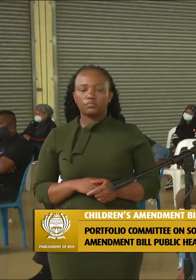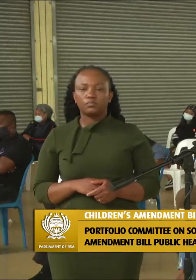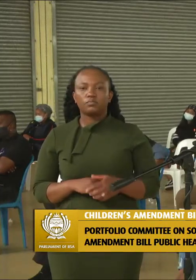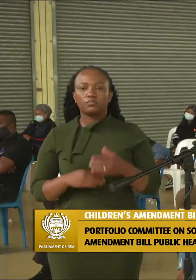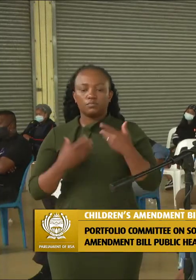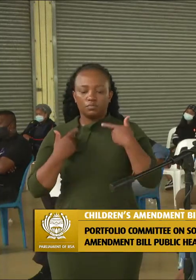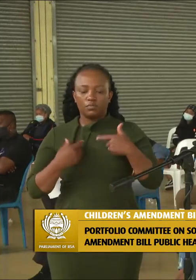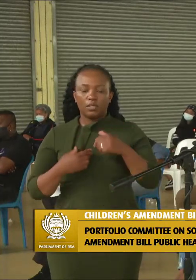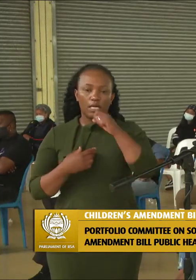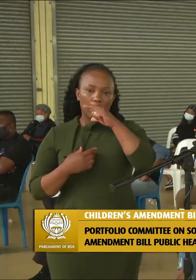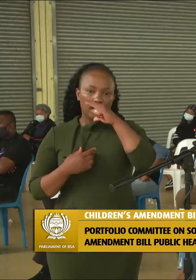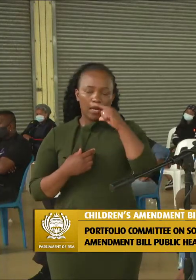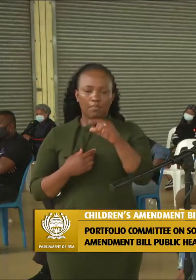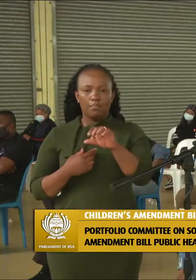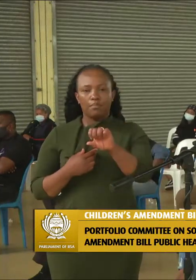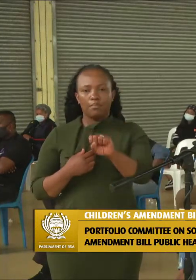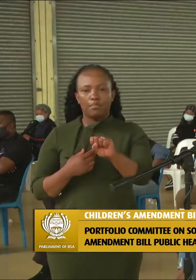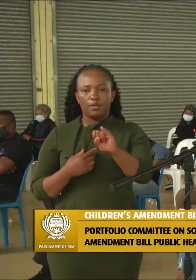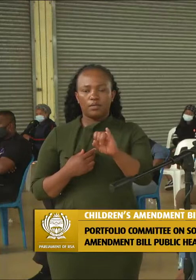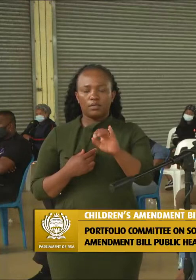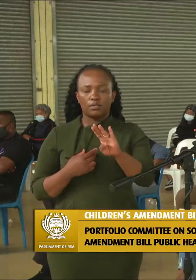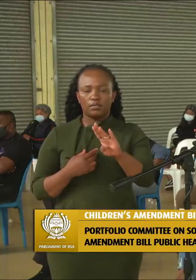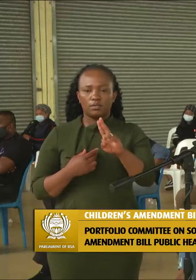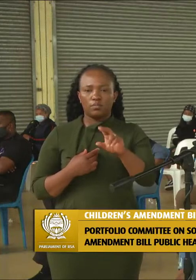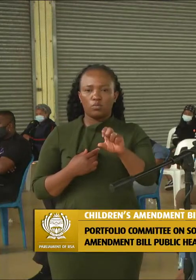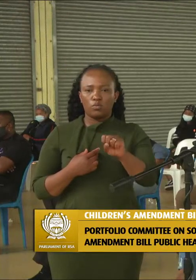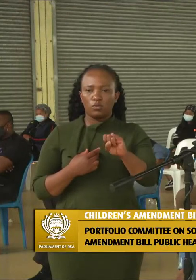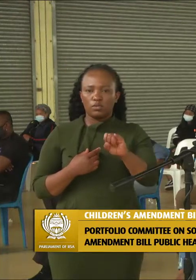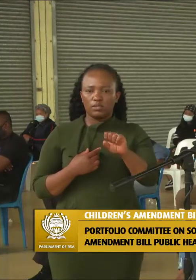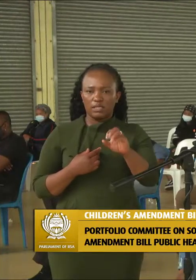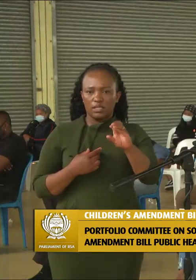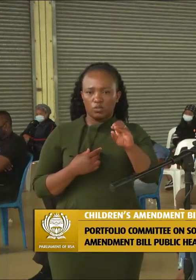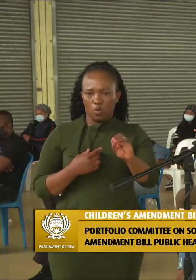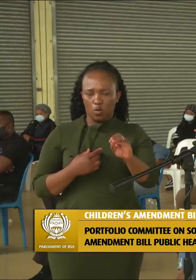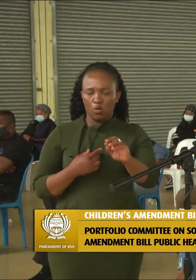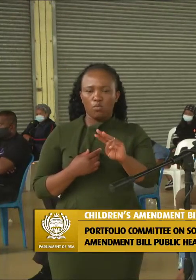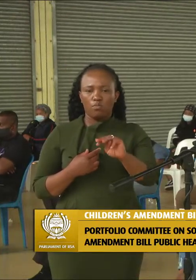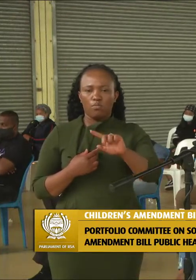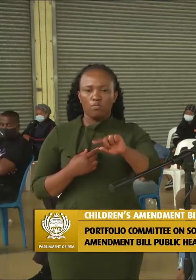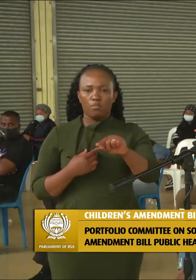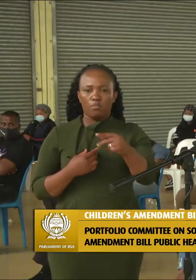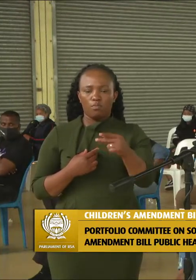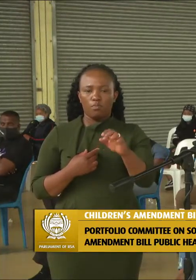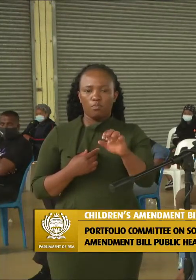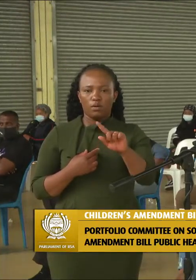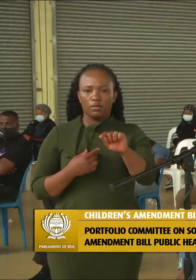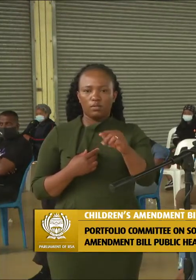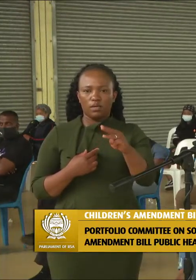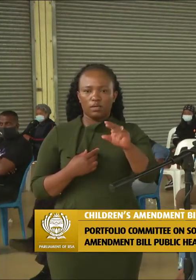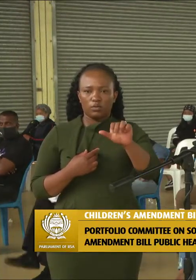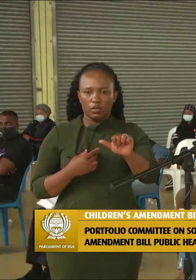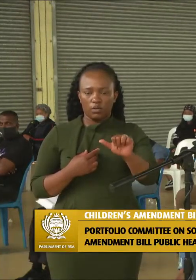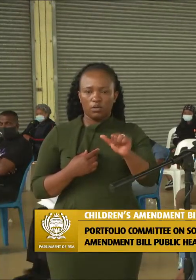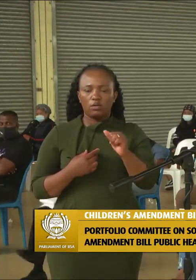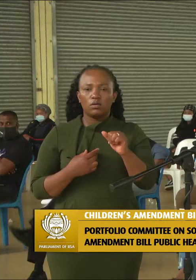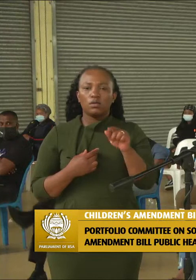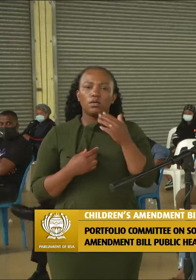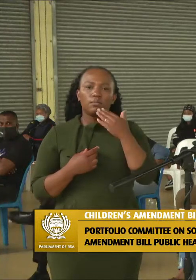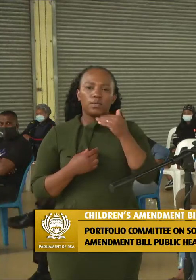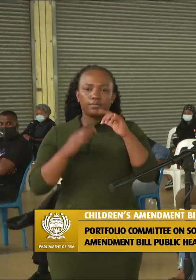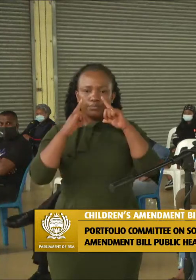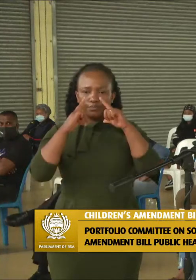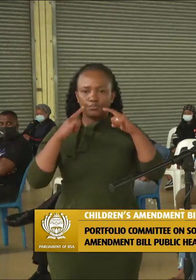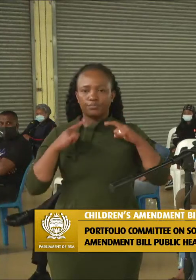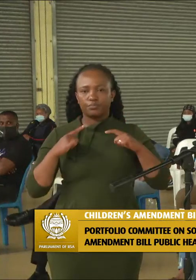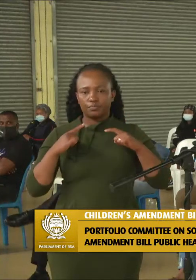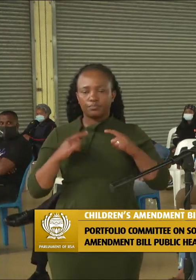Sibusiso akamthethwa. Igama lami, my name is Sibusiso Mthethwa. Sibusiso ngicela ususe imask.